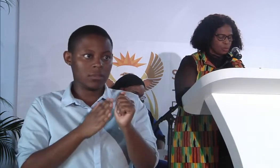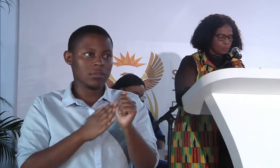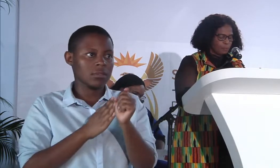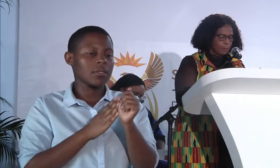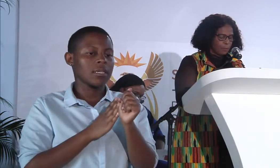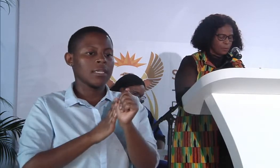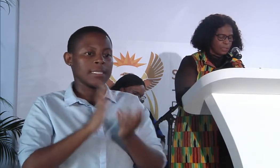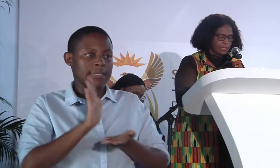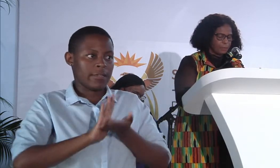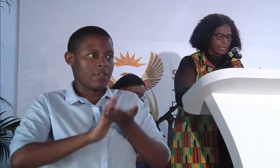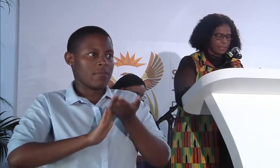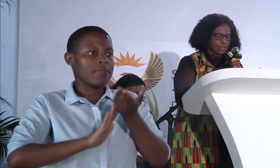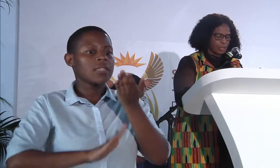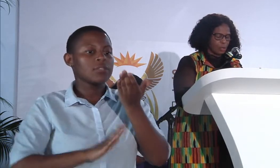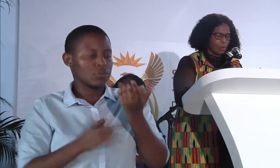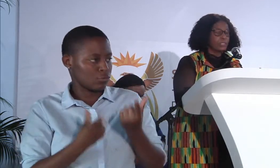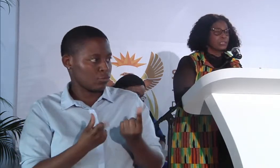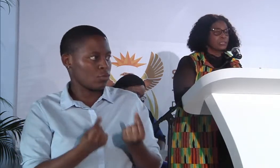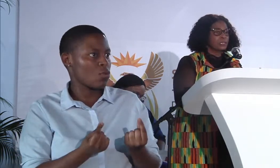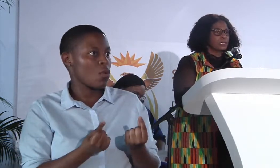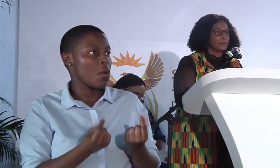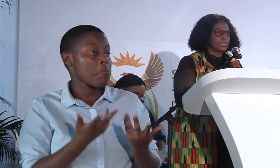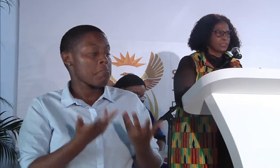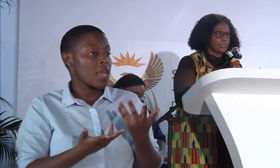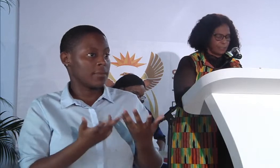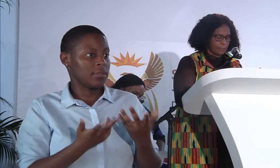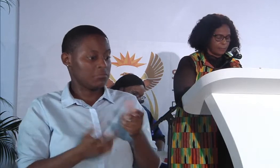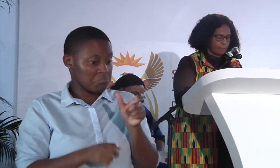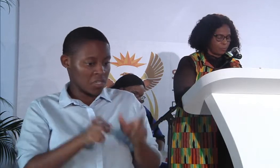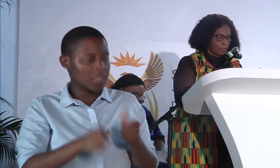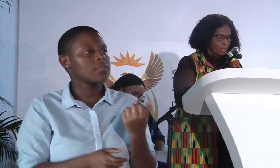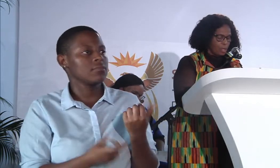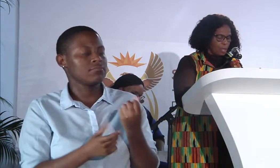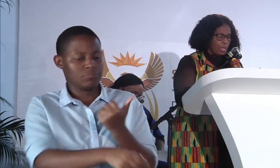to people dependent on substances.